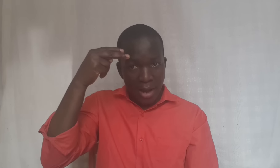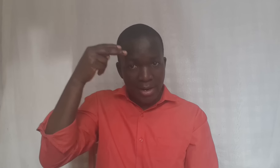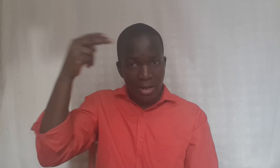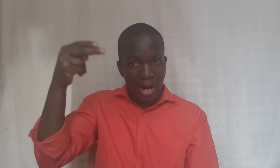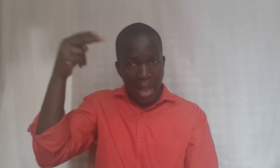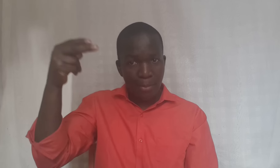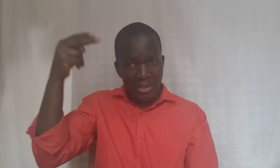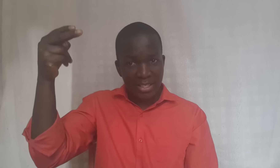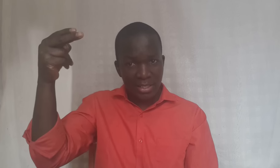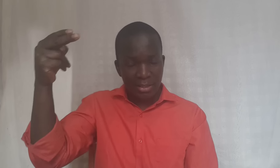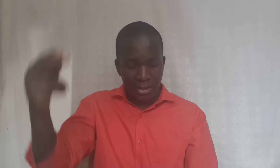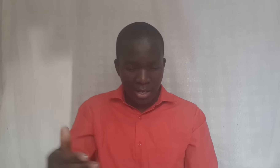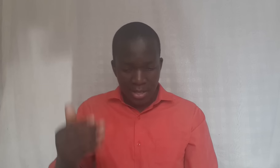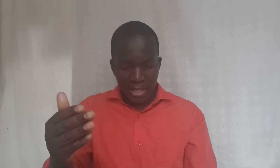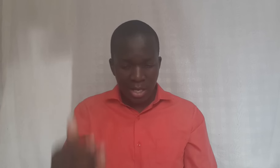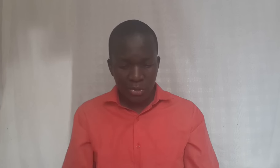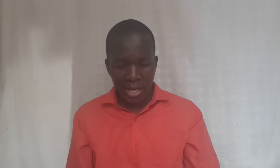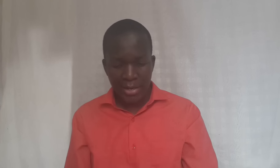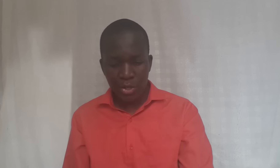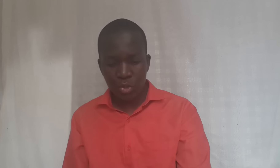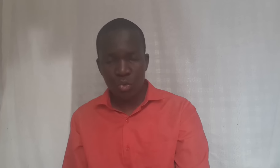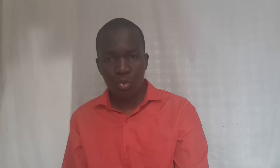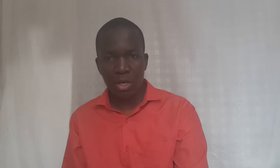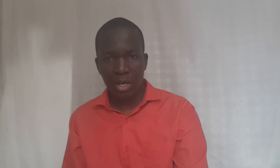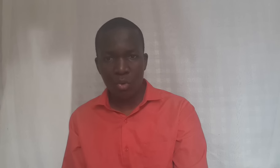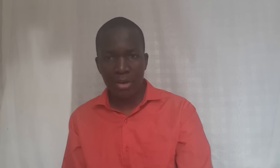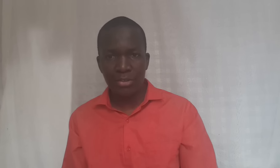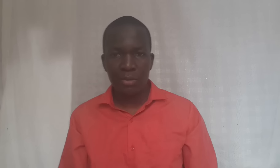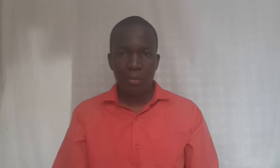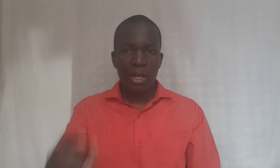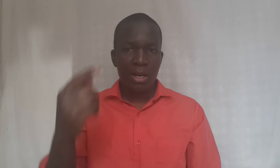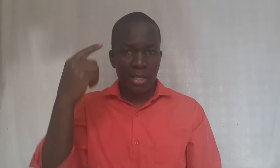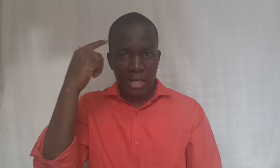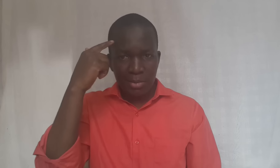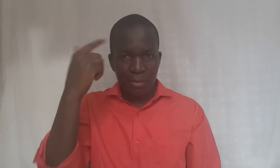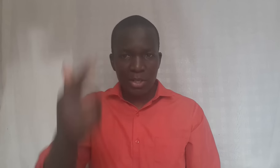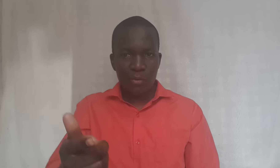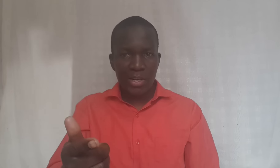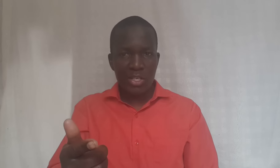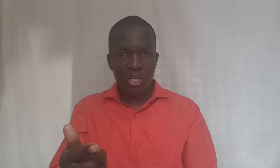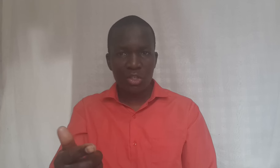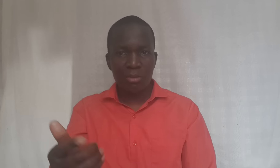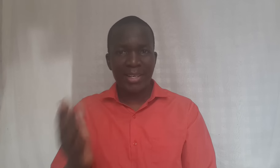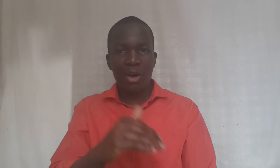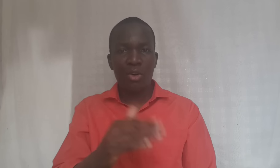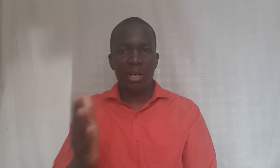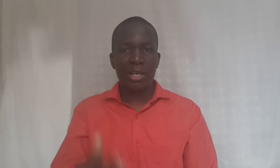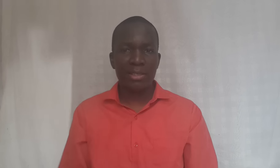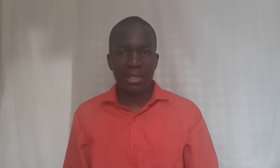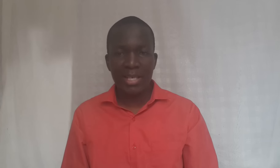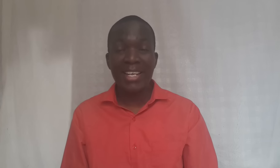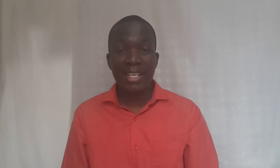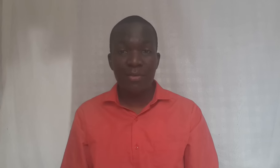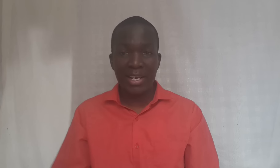and hypothesis. That's how we sign those two words. The same place of articulation, but now signing